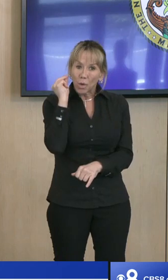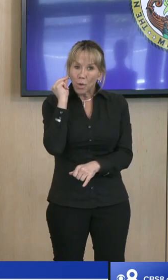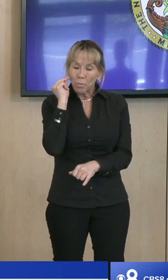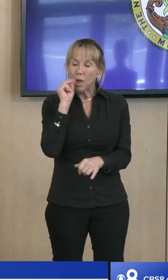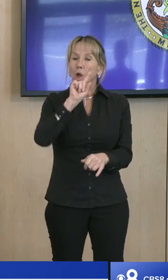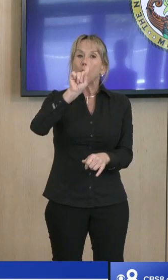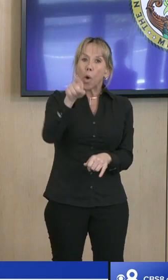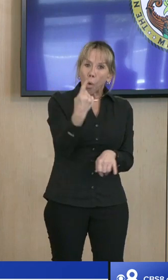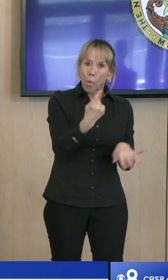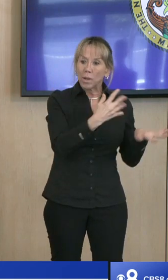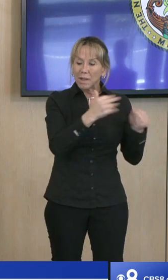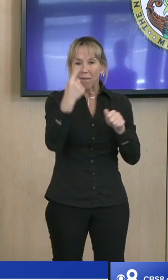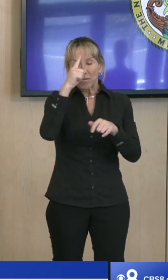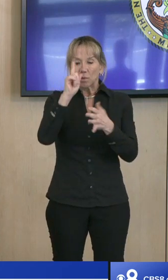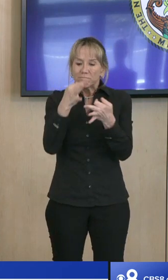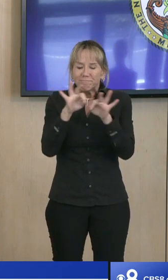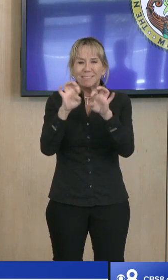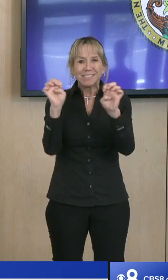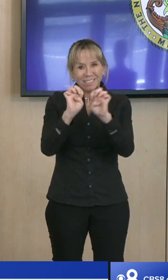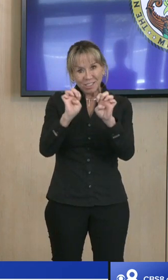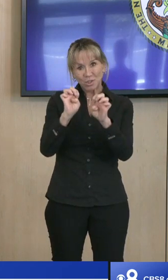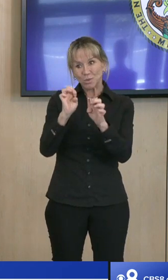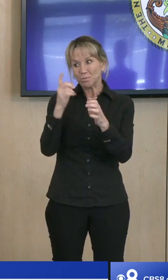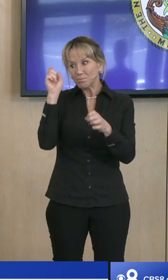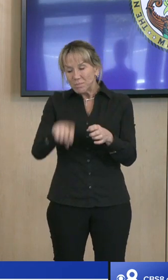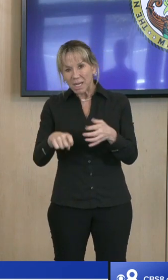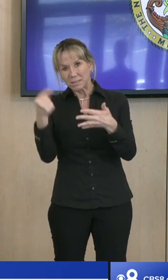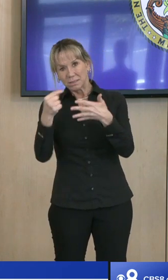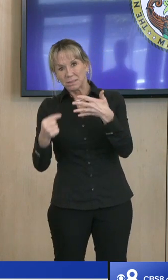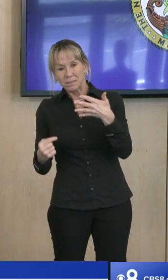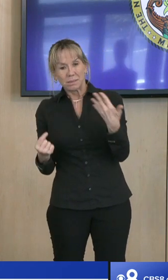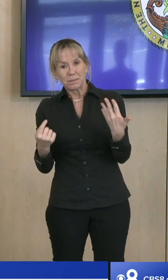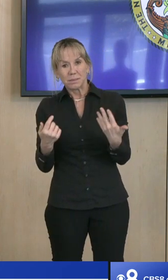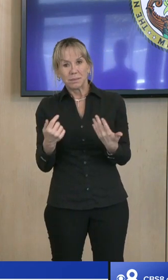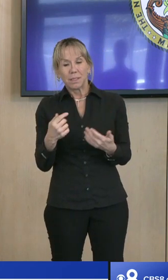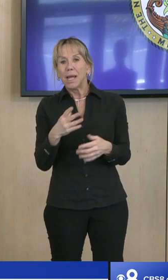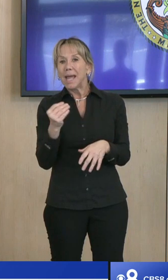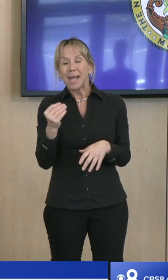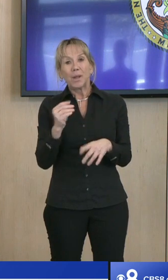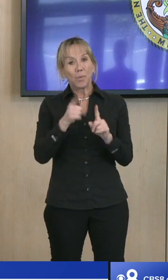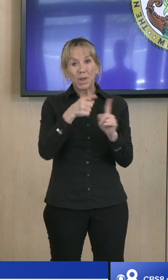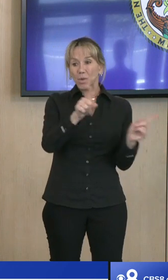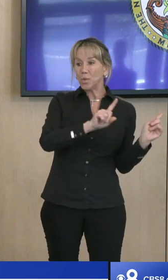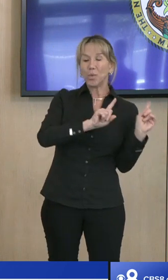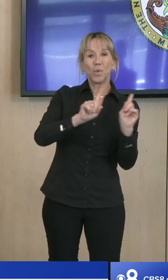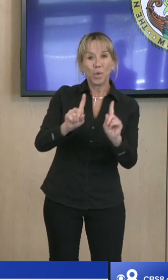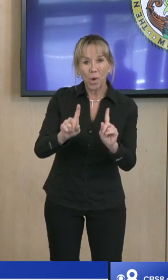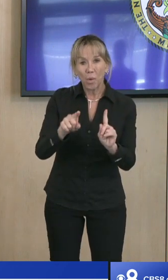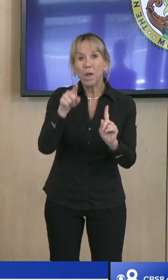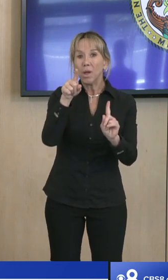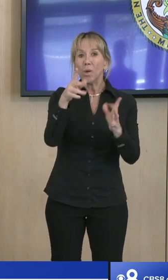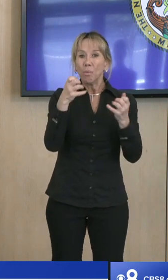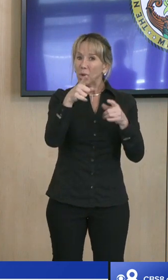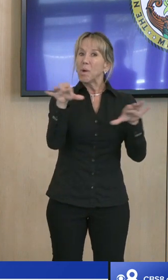essential tasks only, and when you do, essentially treat others as if they might